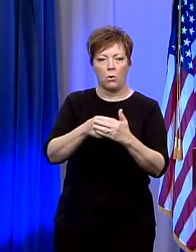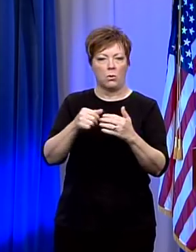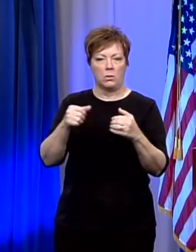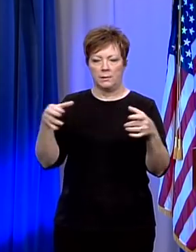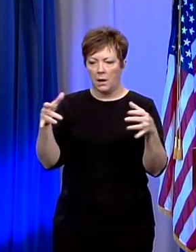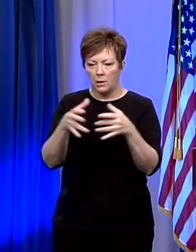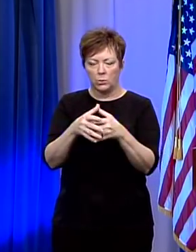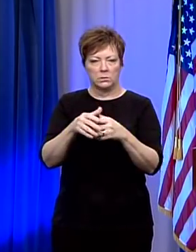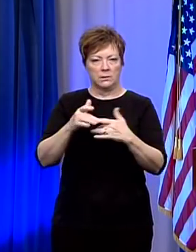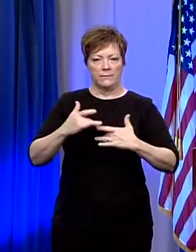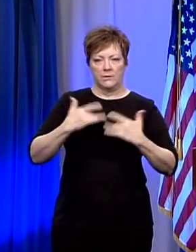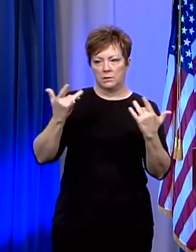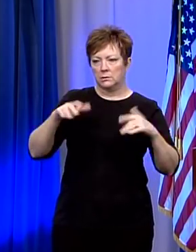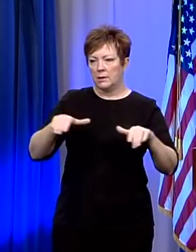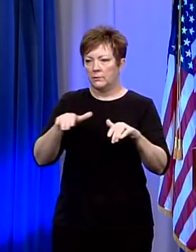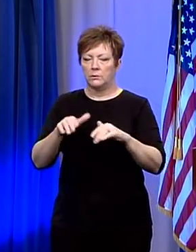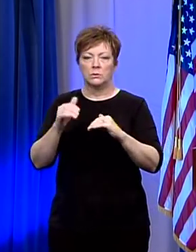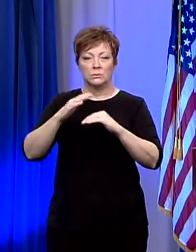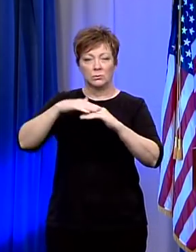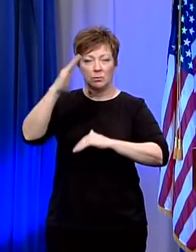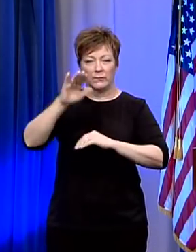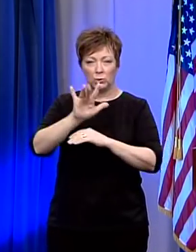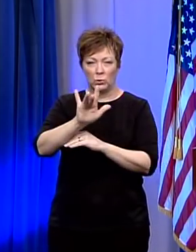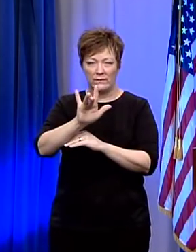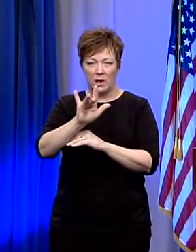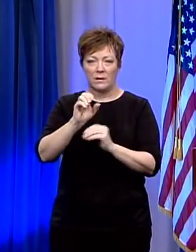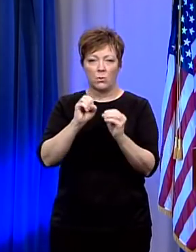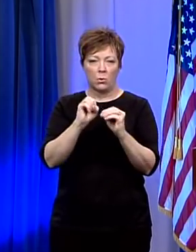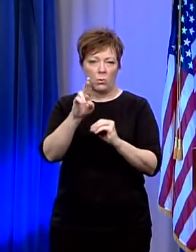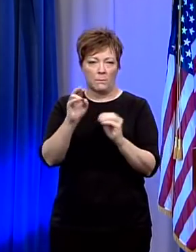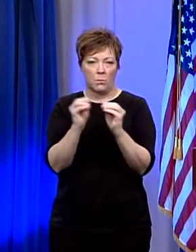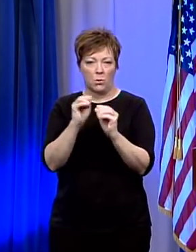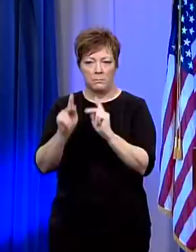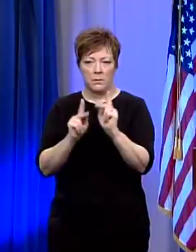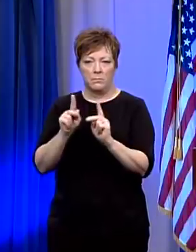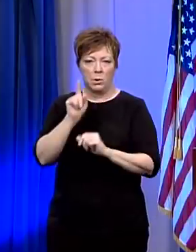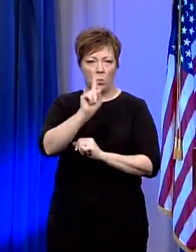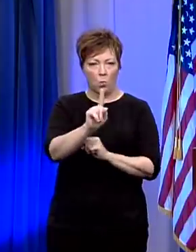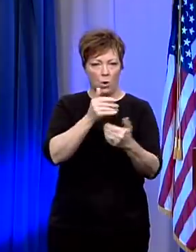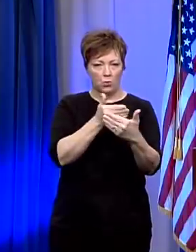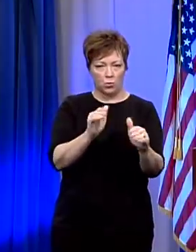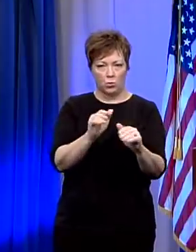bring 25 or more persons in a single room or single space at the same time.